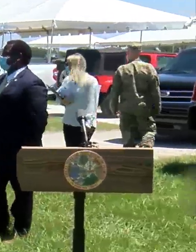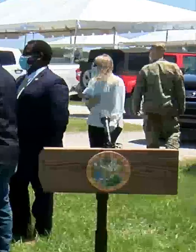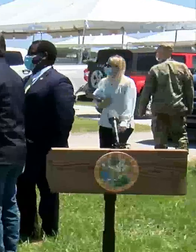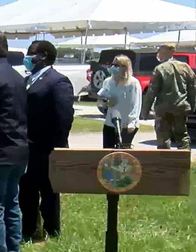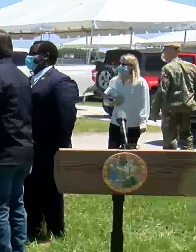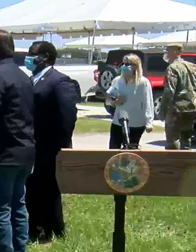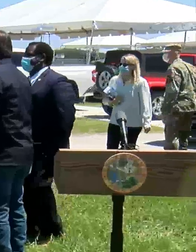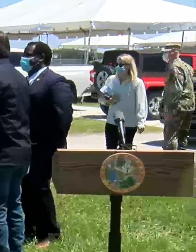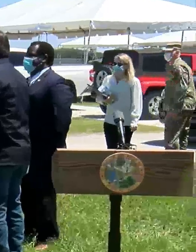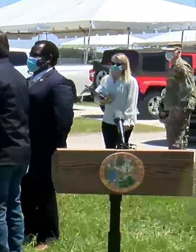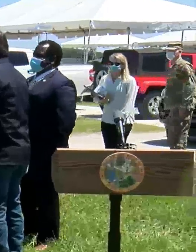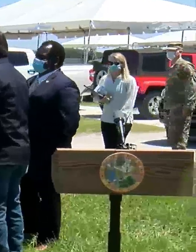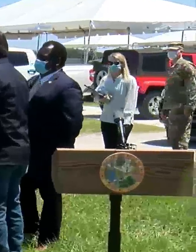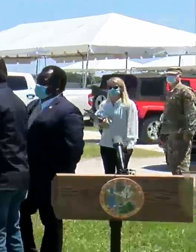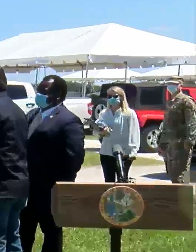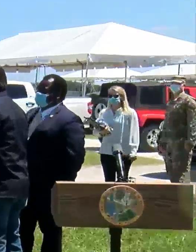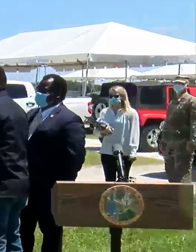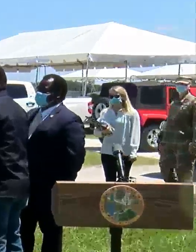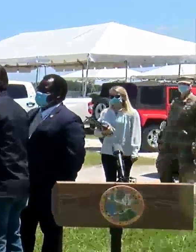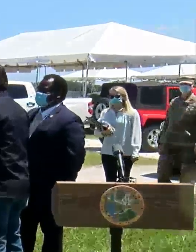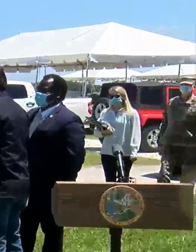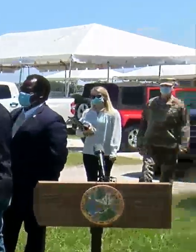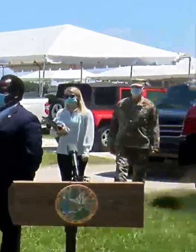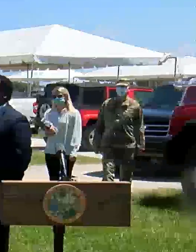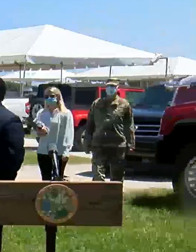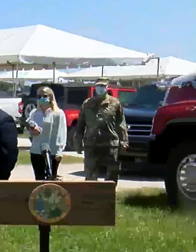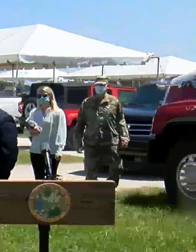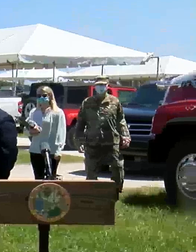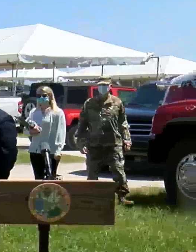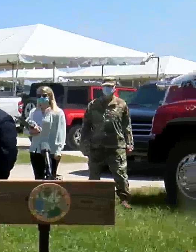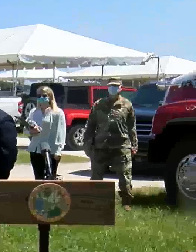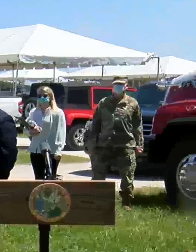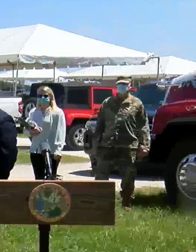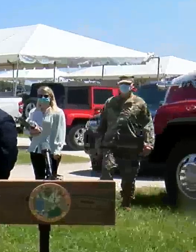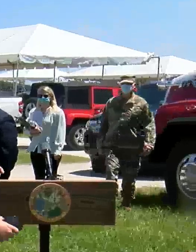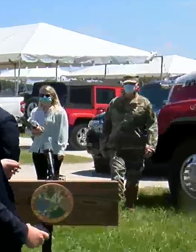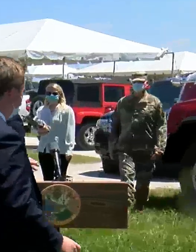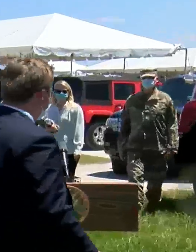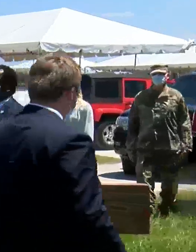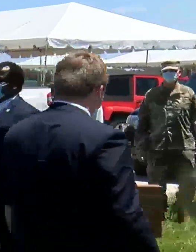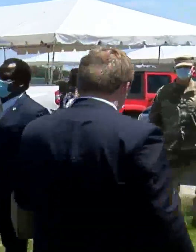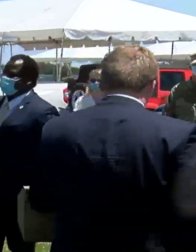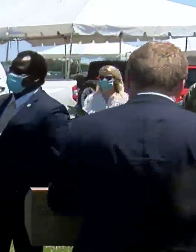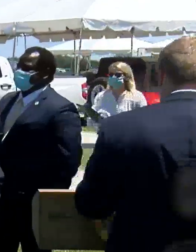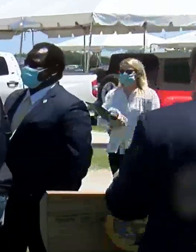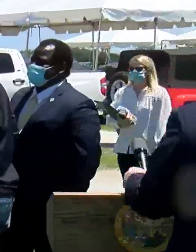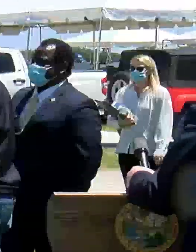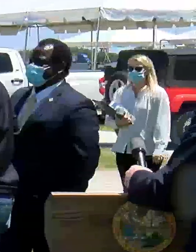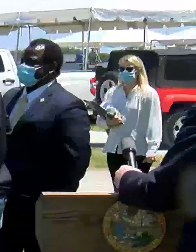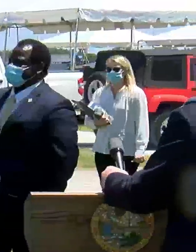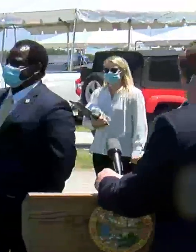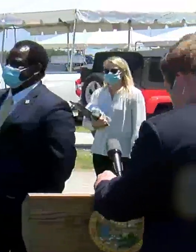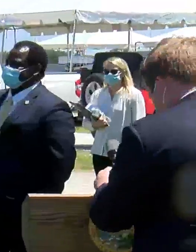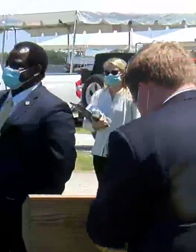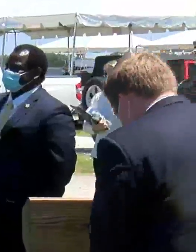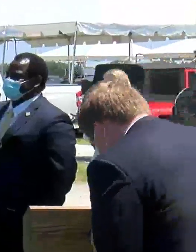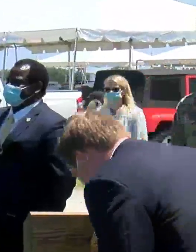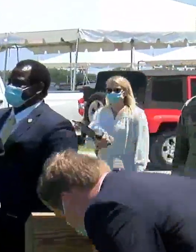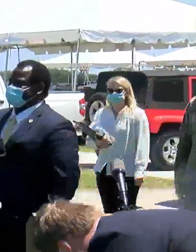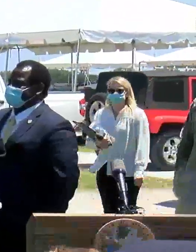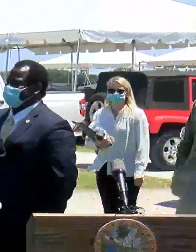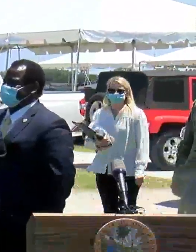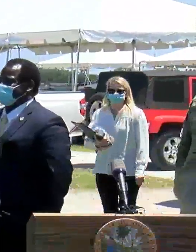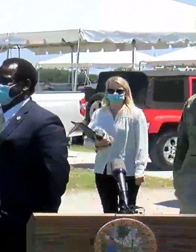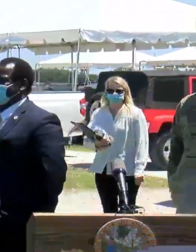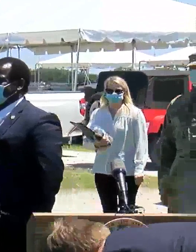Hi. How are you doing? Oh, yeah. Oh man, we're so grateful that you're here and that you listen and you guys brought the